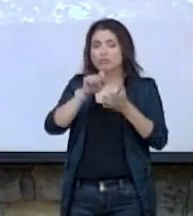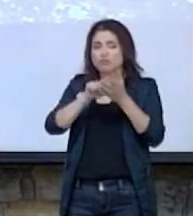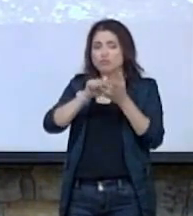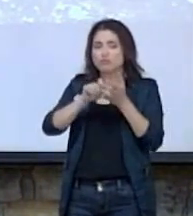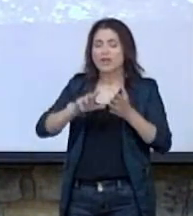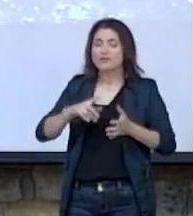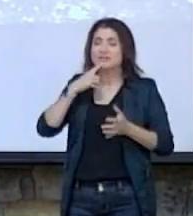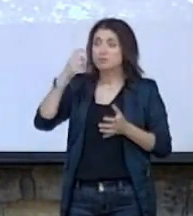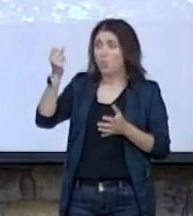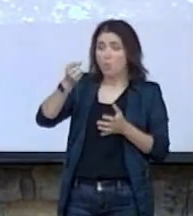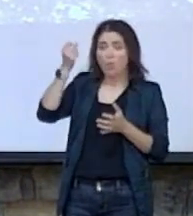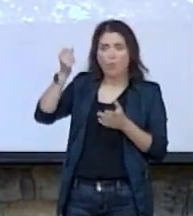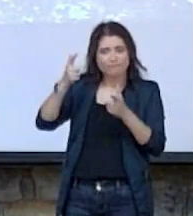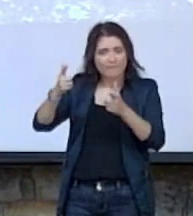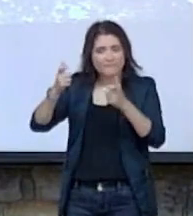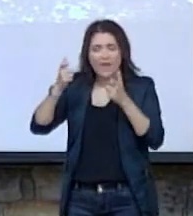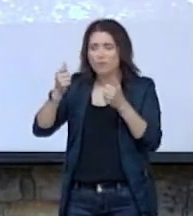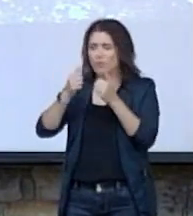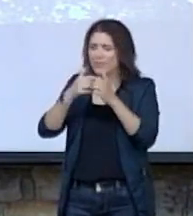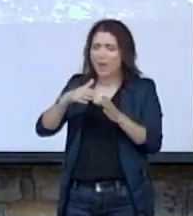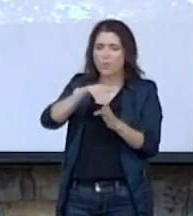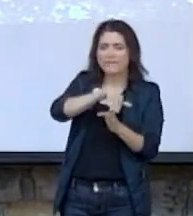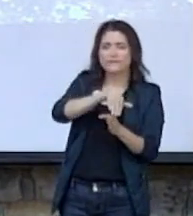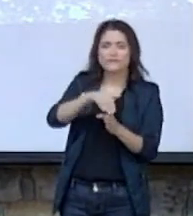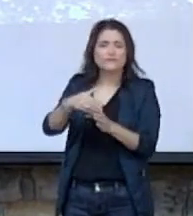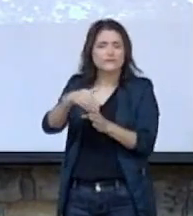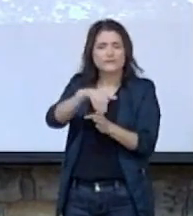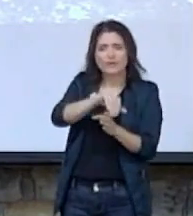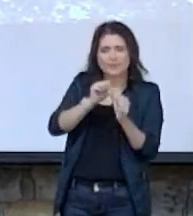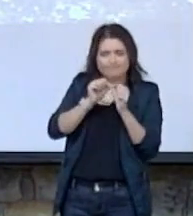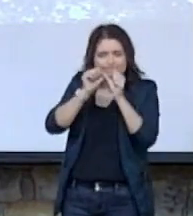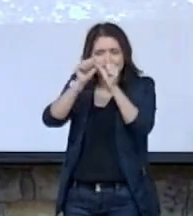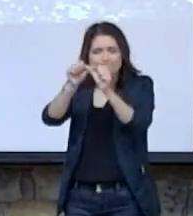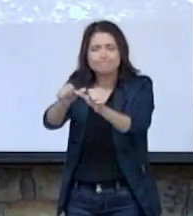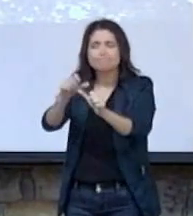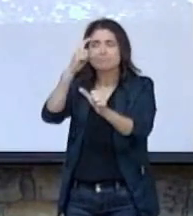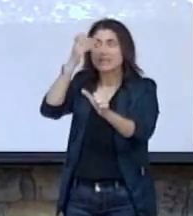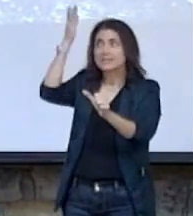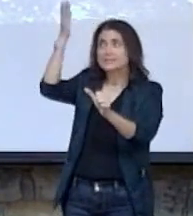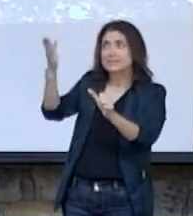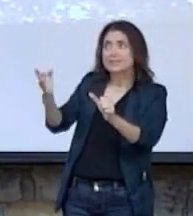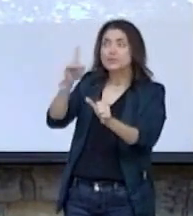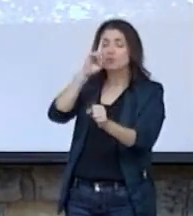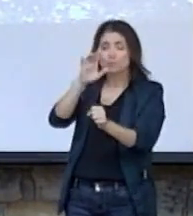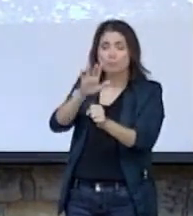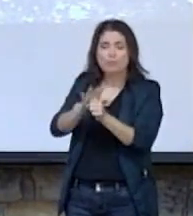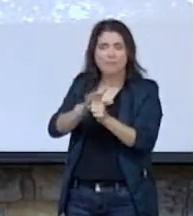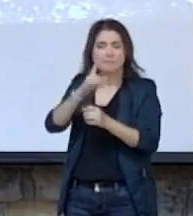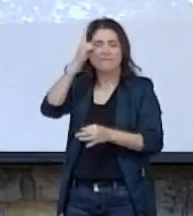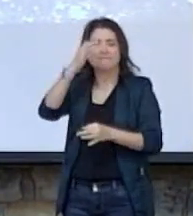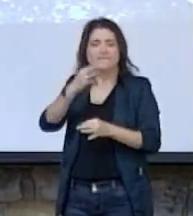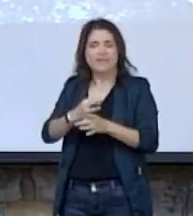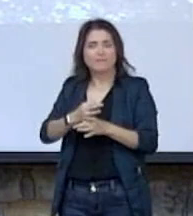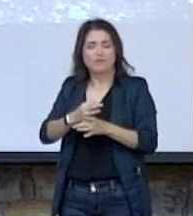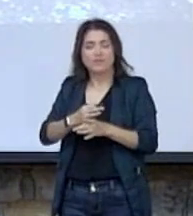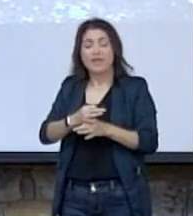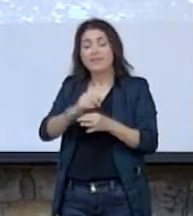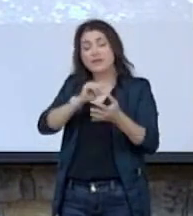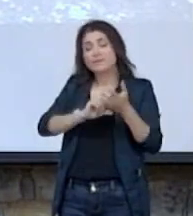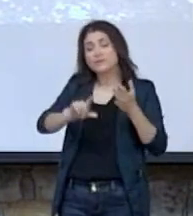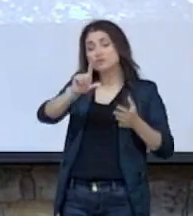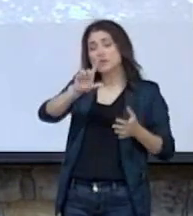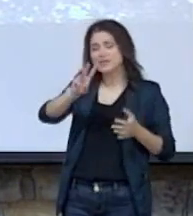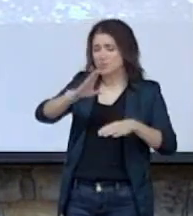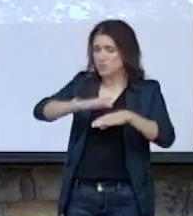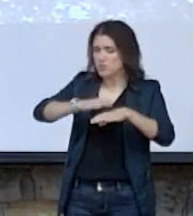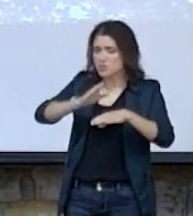to the confession of your hope without wavering, for he who promised is faithful. And then beginning in verse 26, he gives a warning too, just like he had